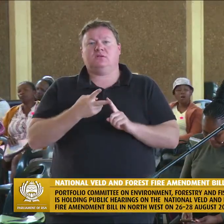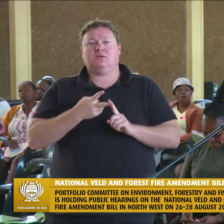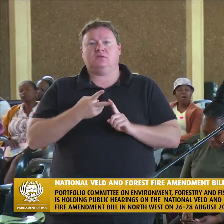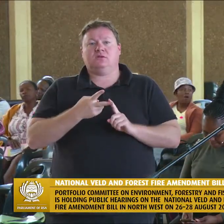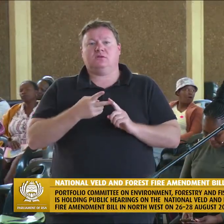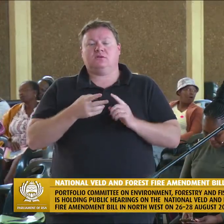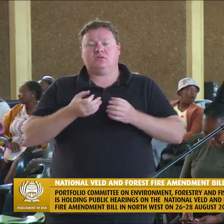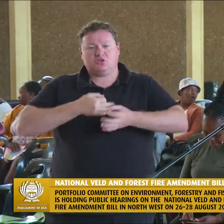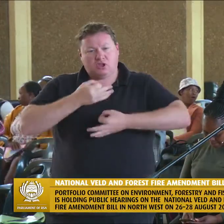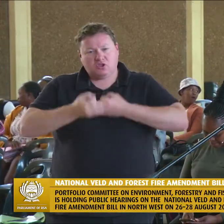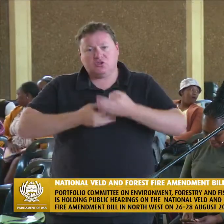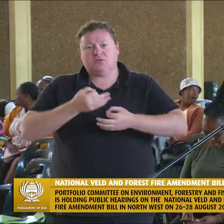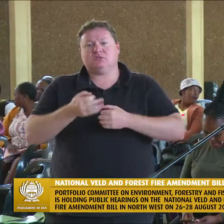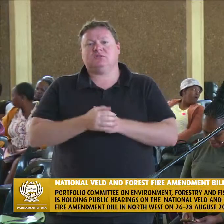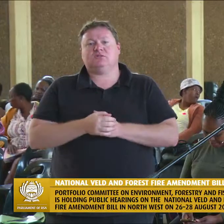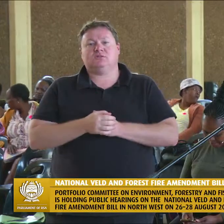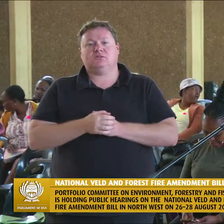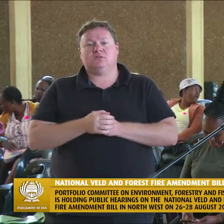suggestions